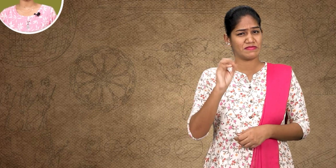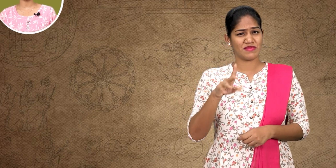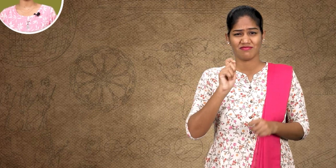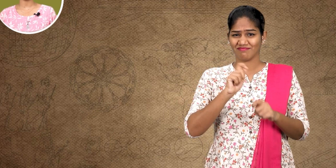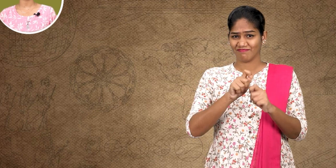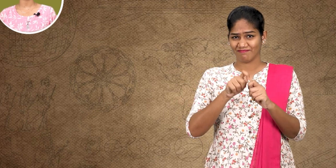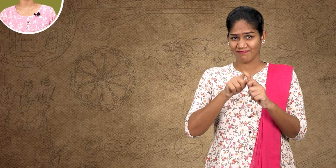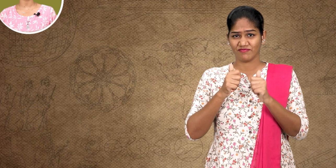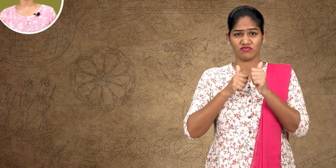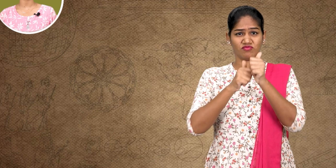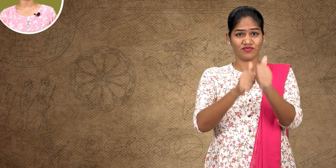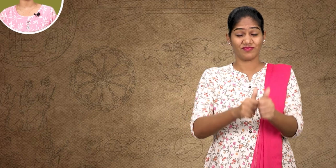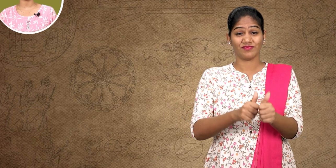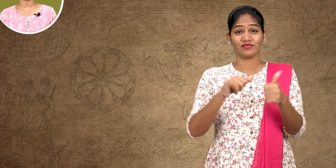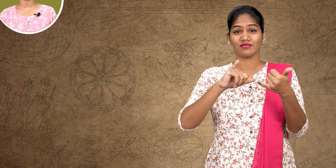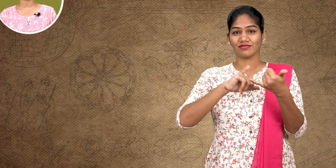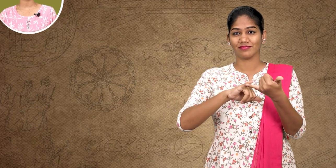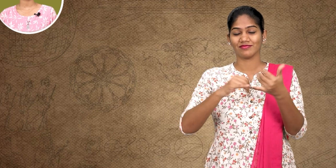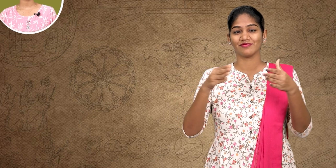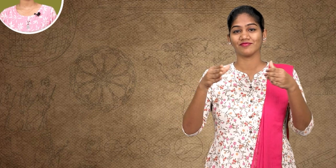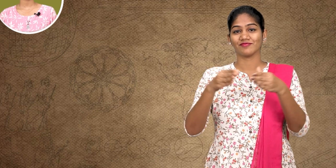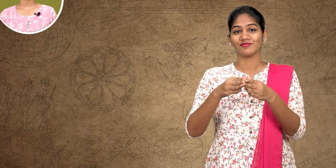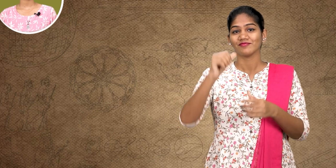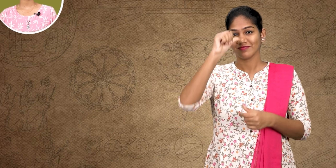practices of Hindu society.